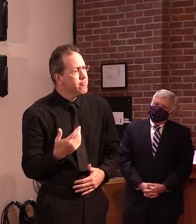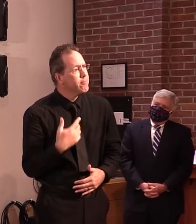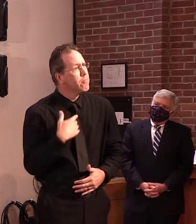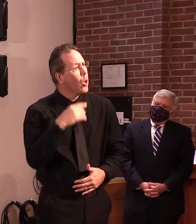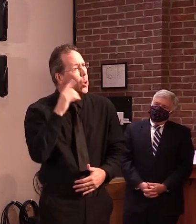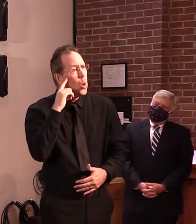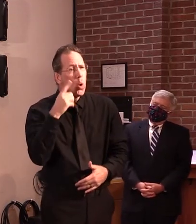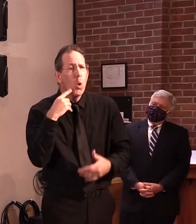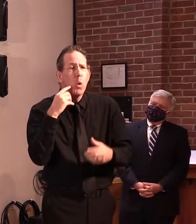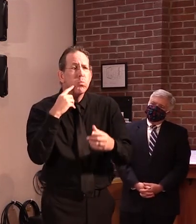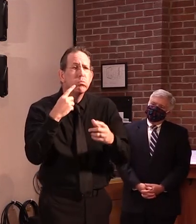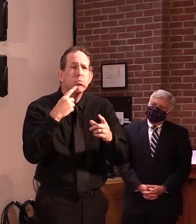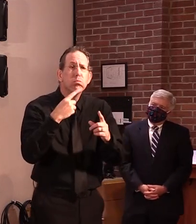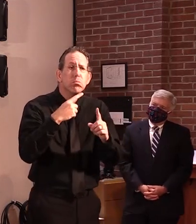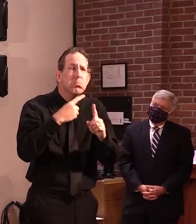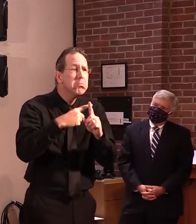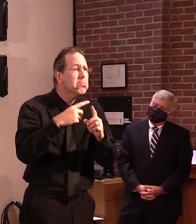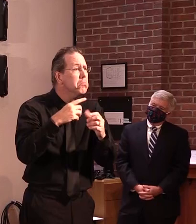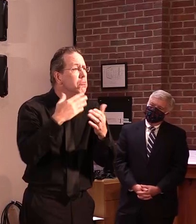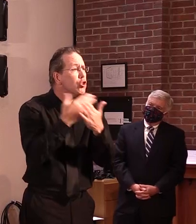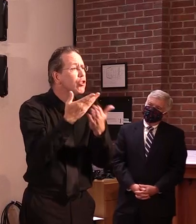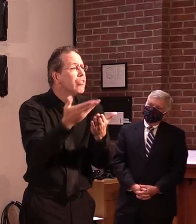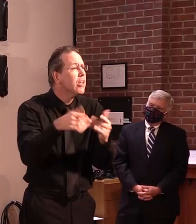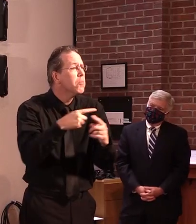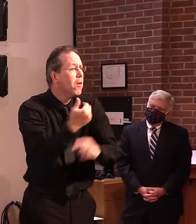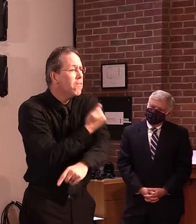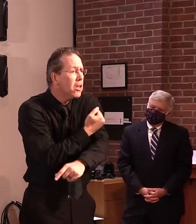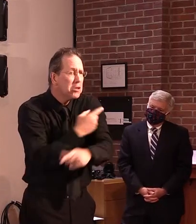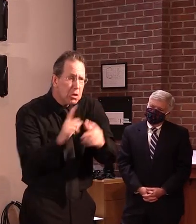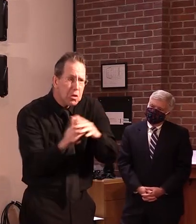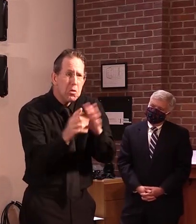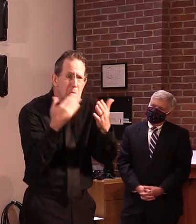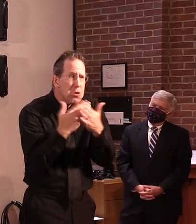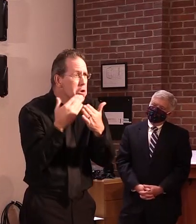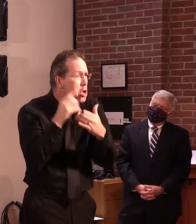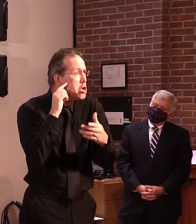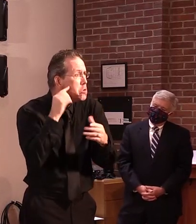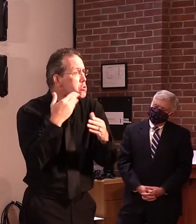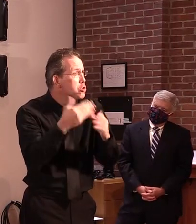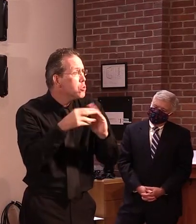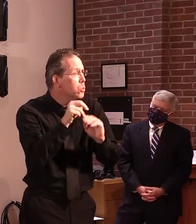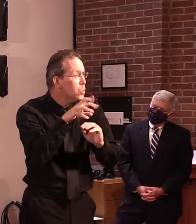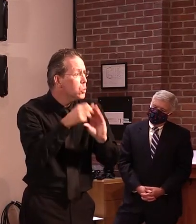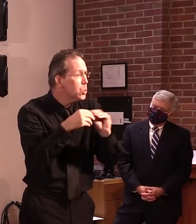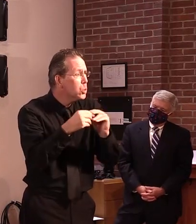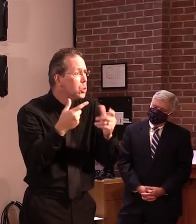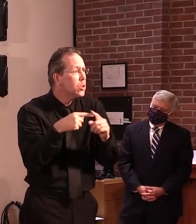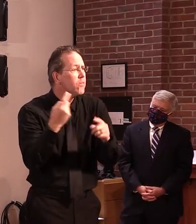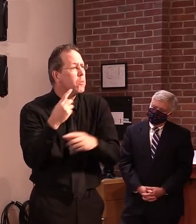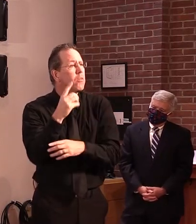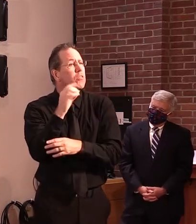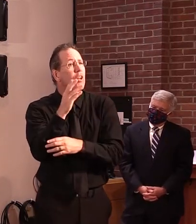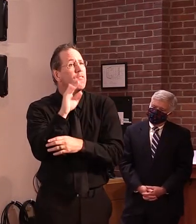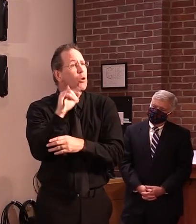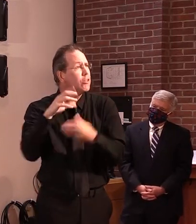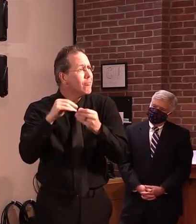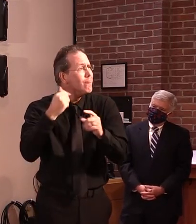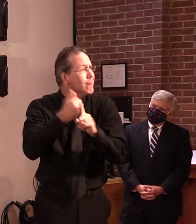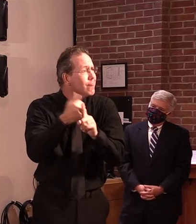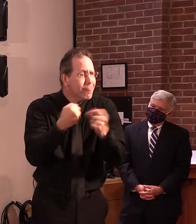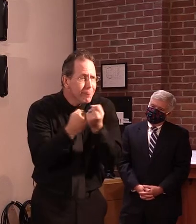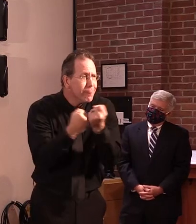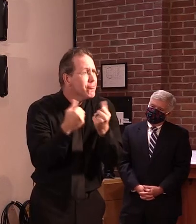morning would increase the potential uptake of a good vaccine without